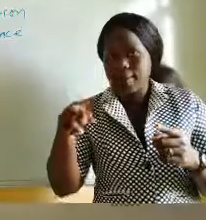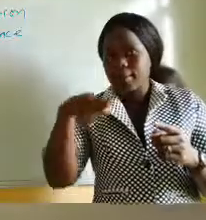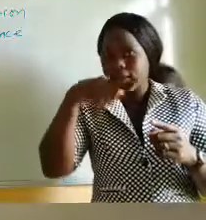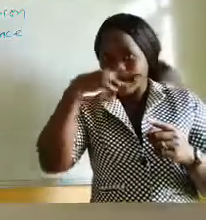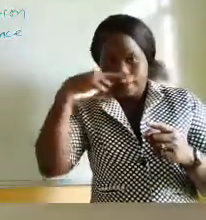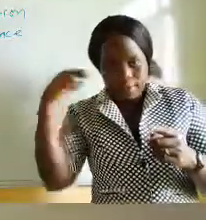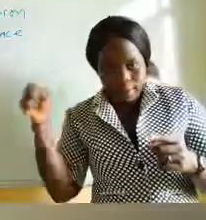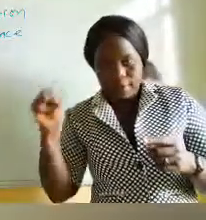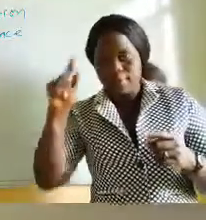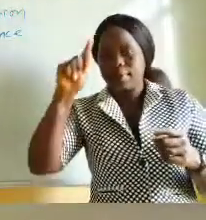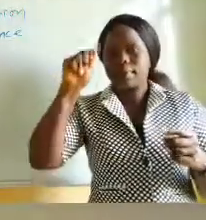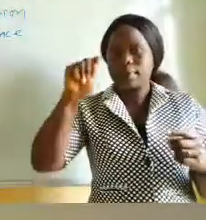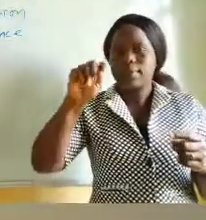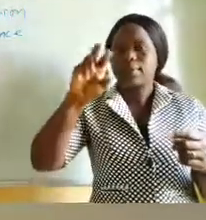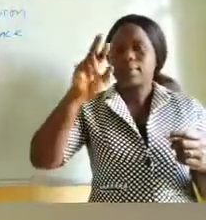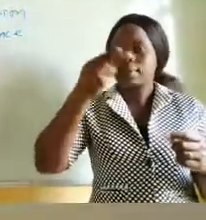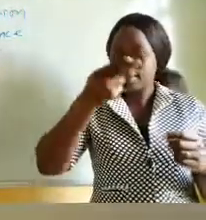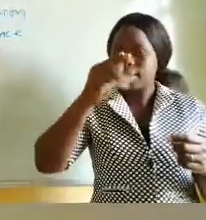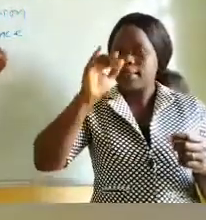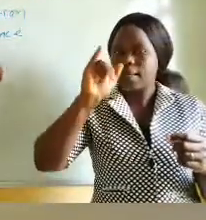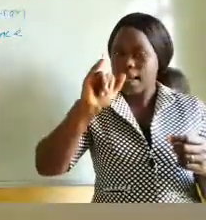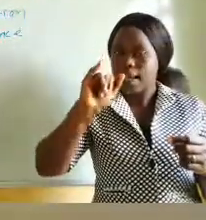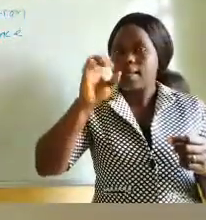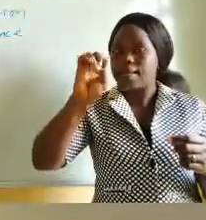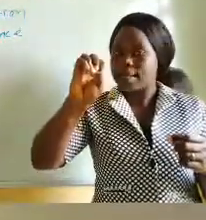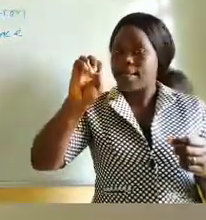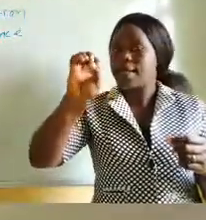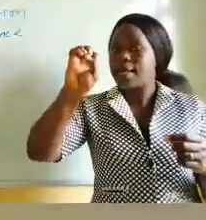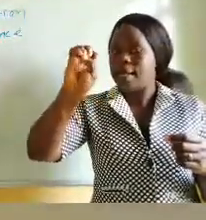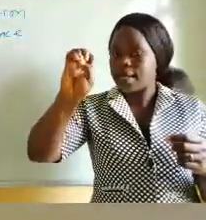the E sound. This sound, E.